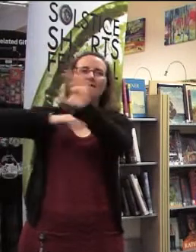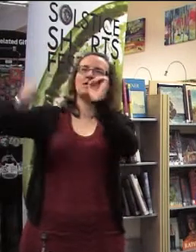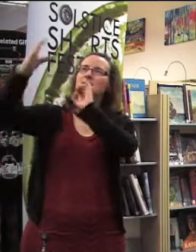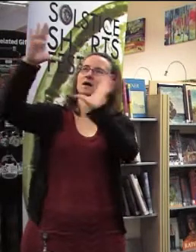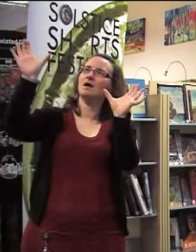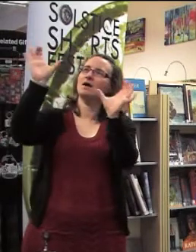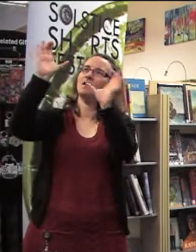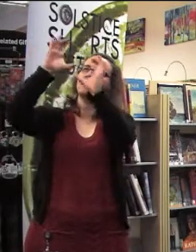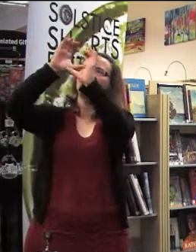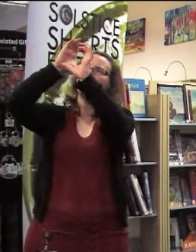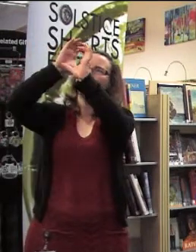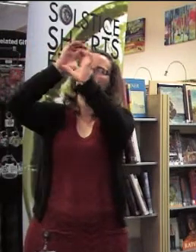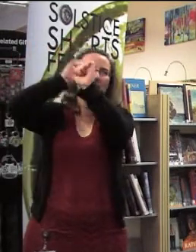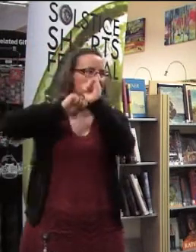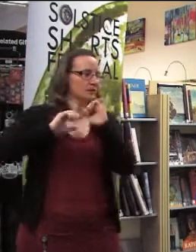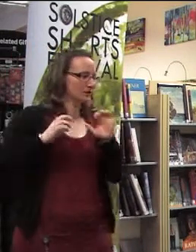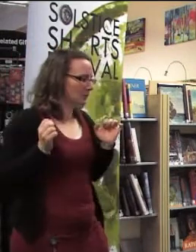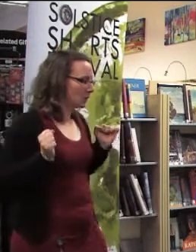vast cold.